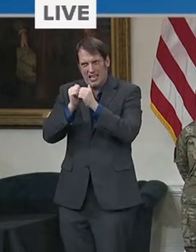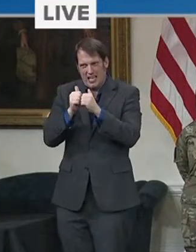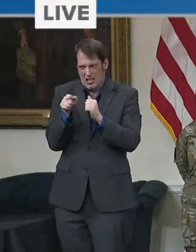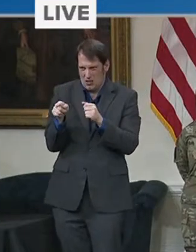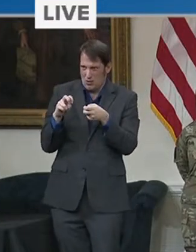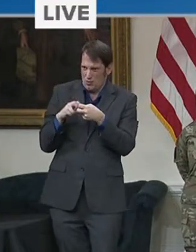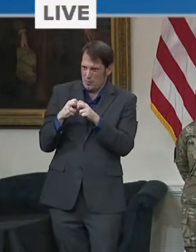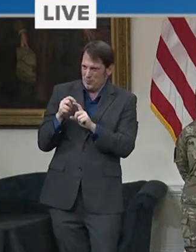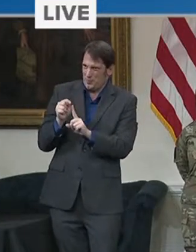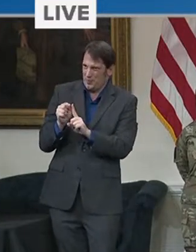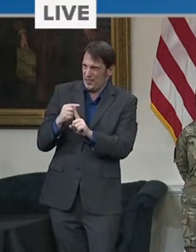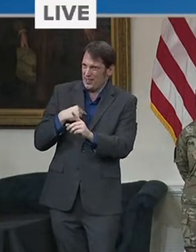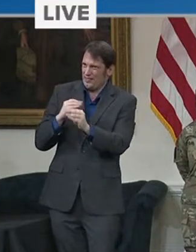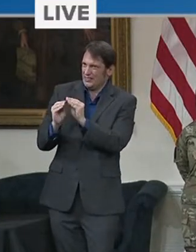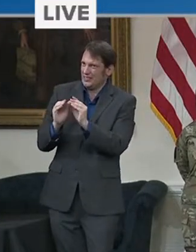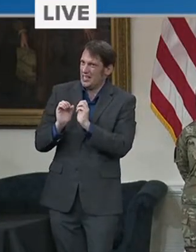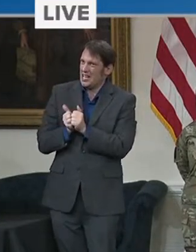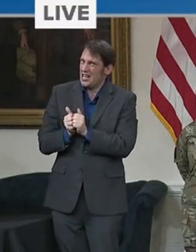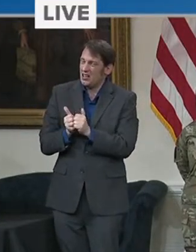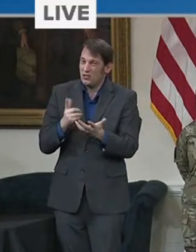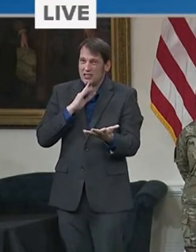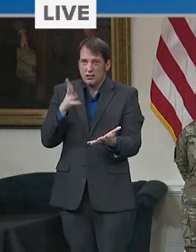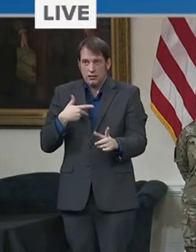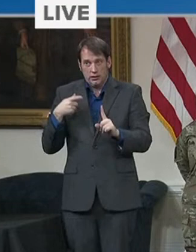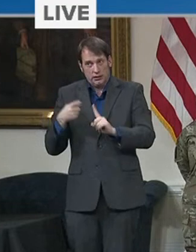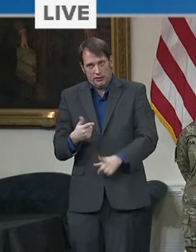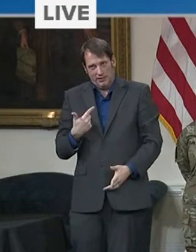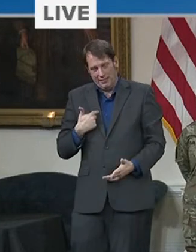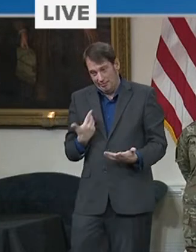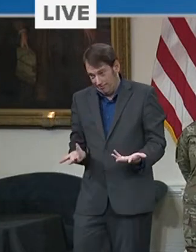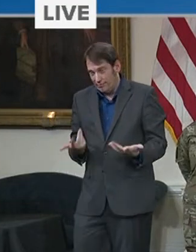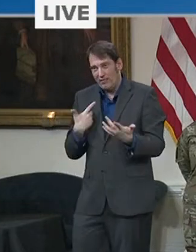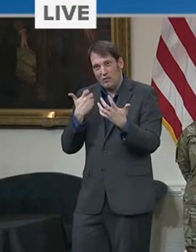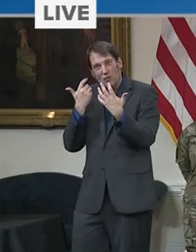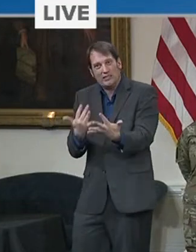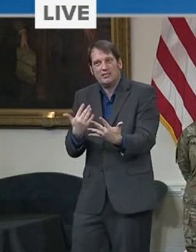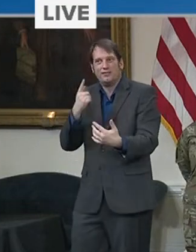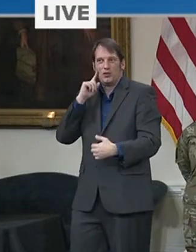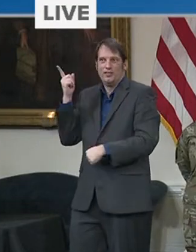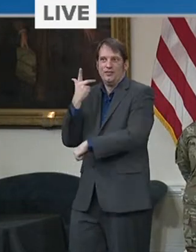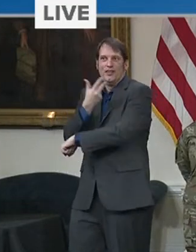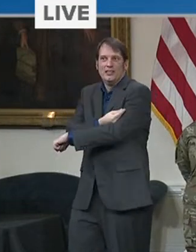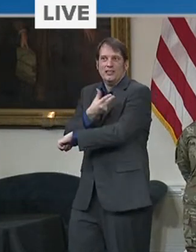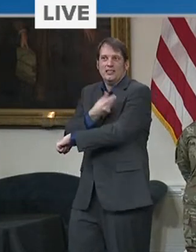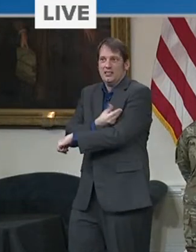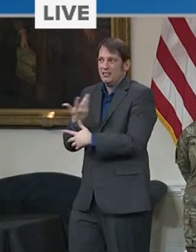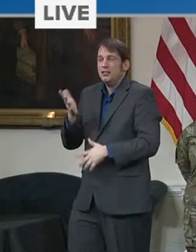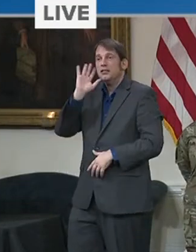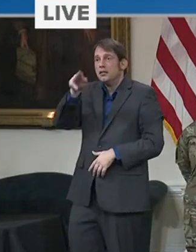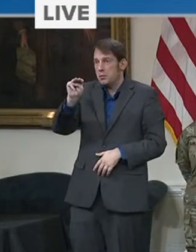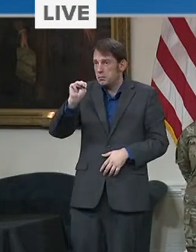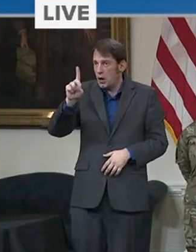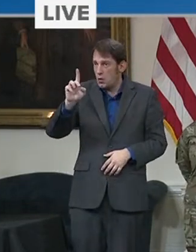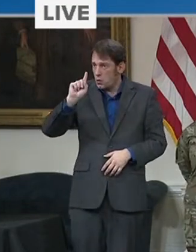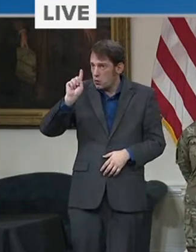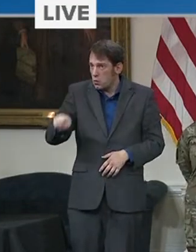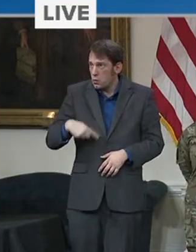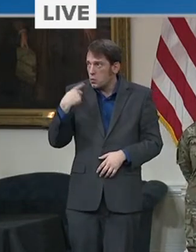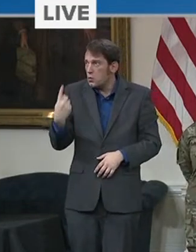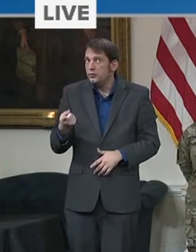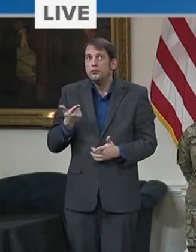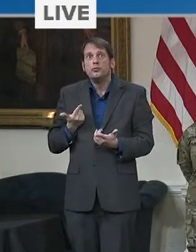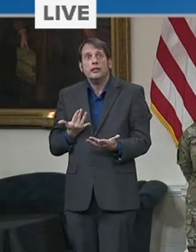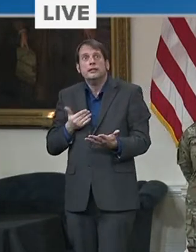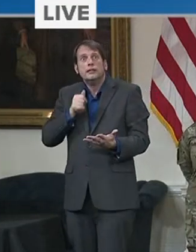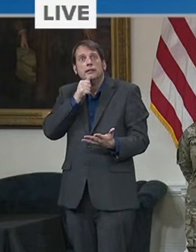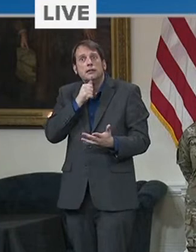unfortunate present-day situation. This remains a national challenge, and hopefully the vaccine candidates receive FDA